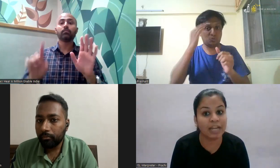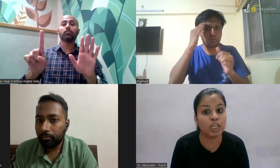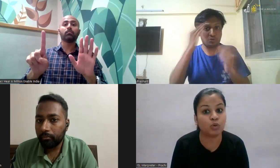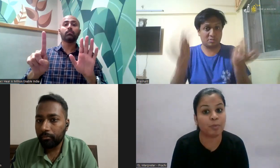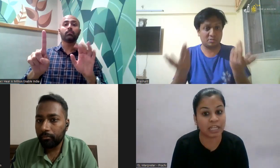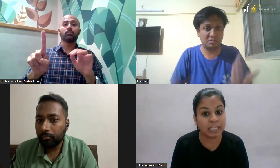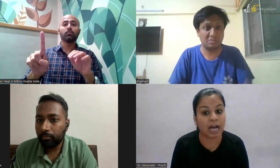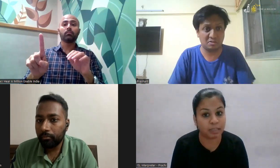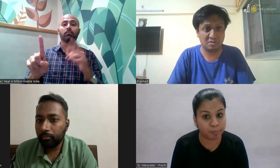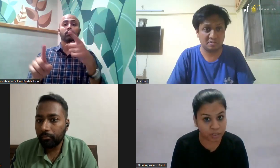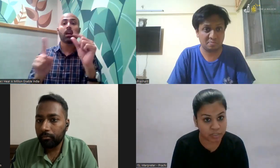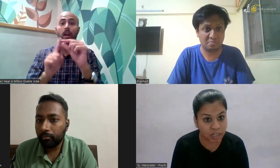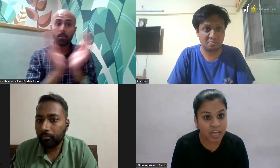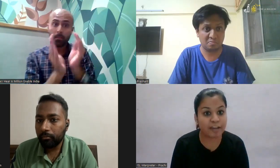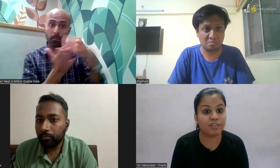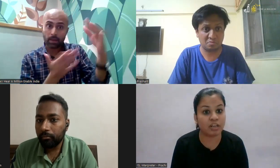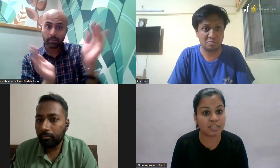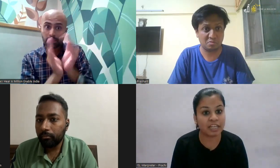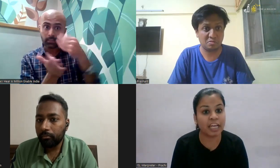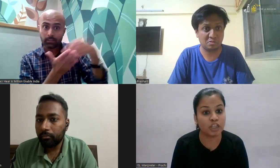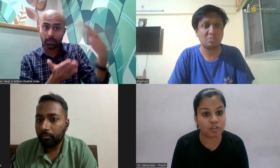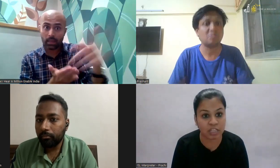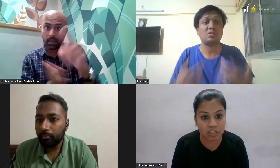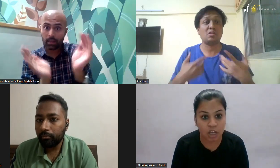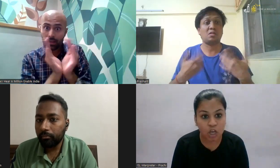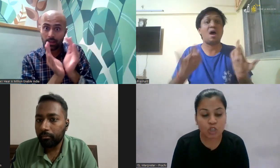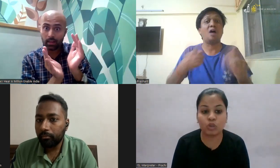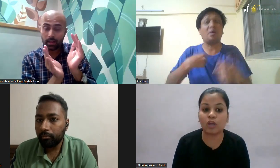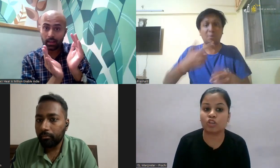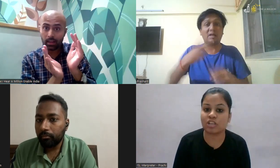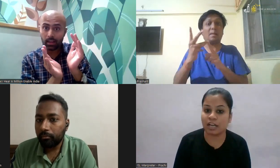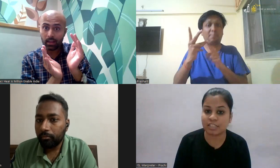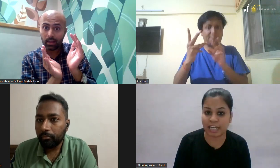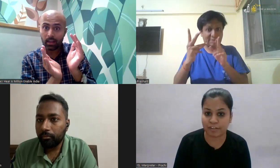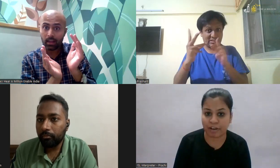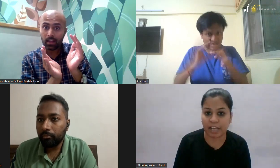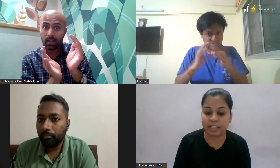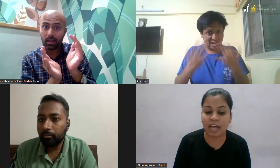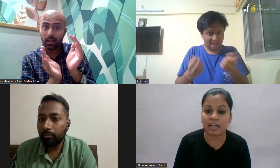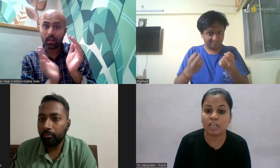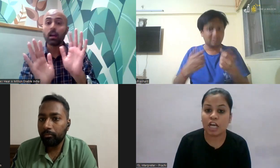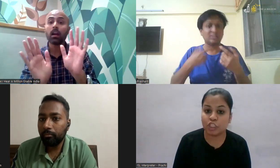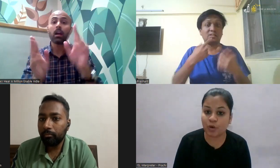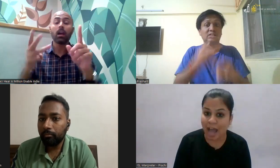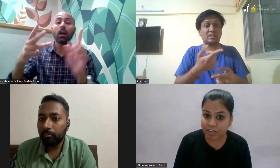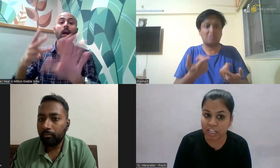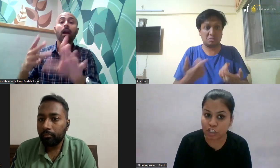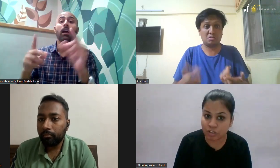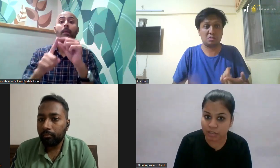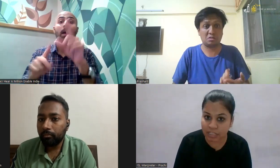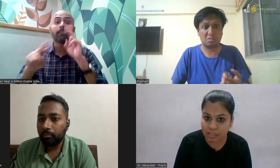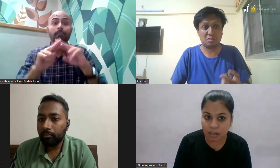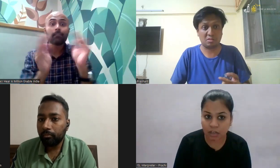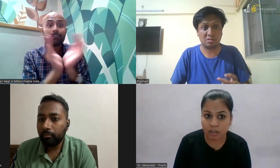Do I need to pay the other person if there is any insurance? So now Tushar is clarifying that do you have